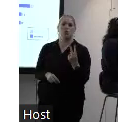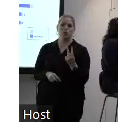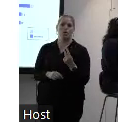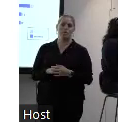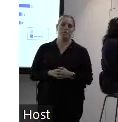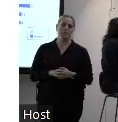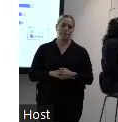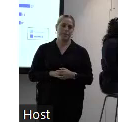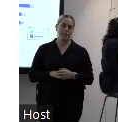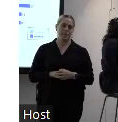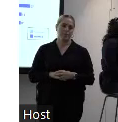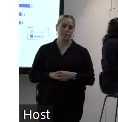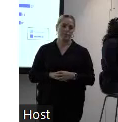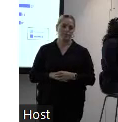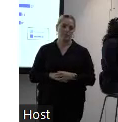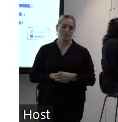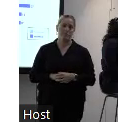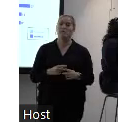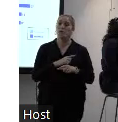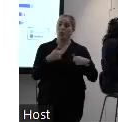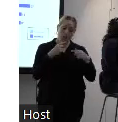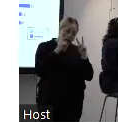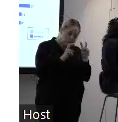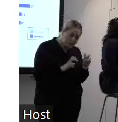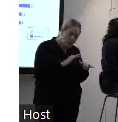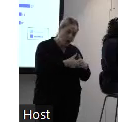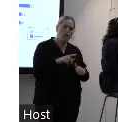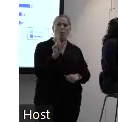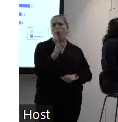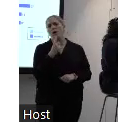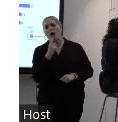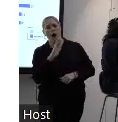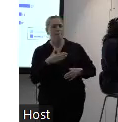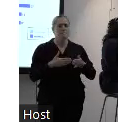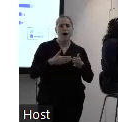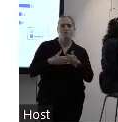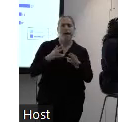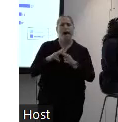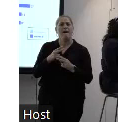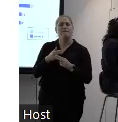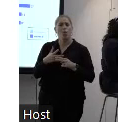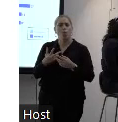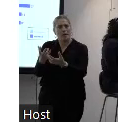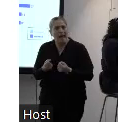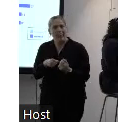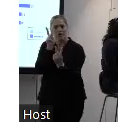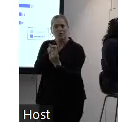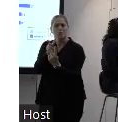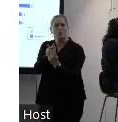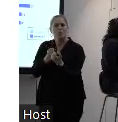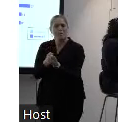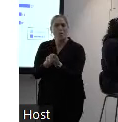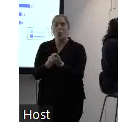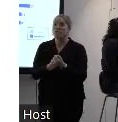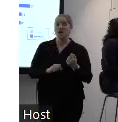barriers that inhibited families from receiving these supports. And unsurprisingly, long wait lists were a big one. That's common across the